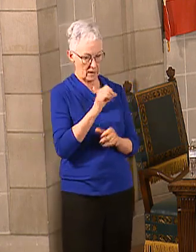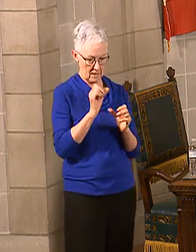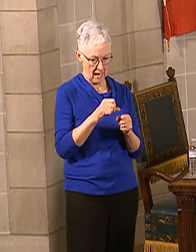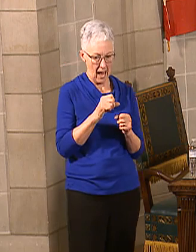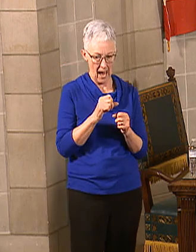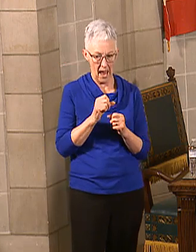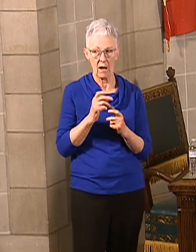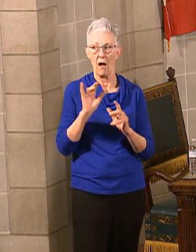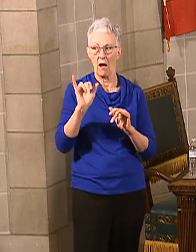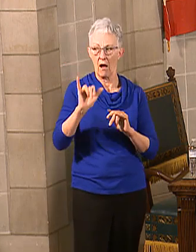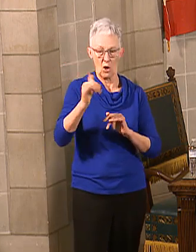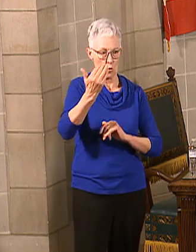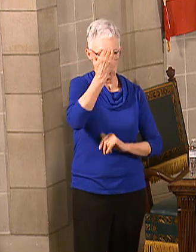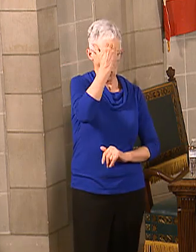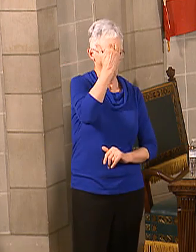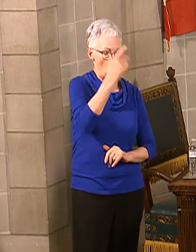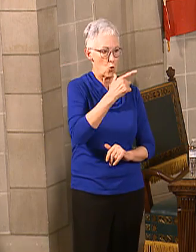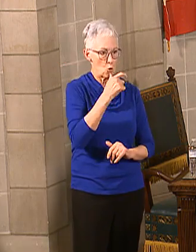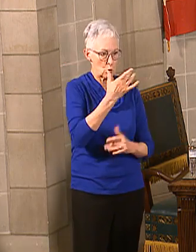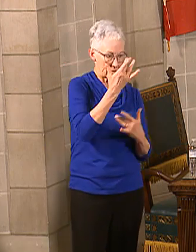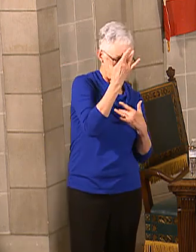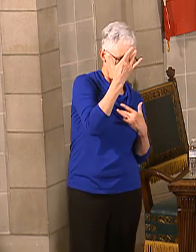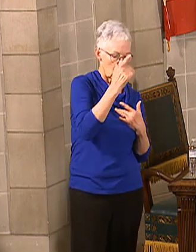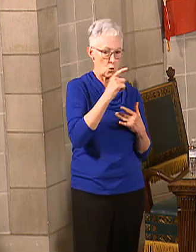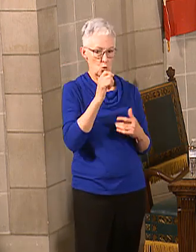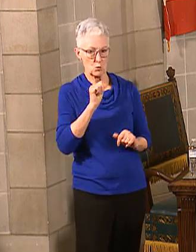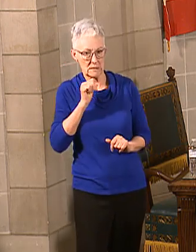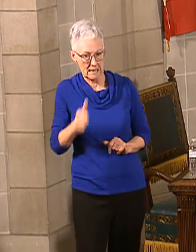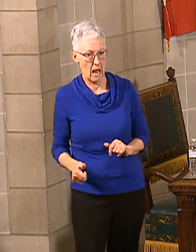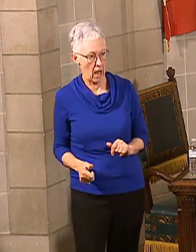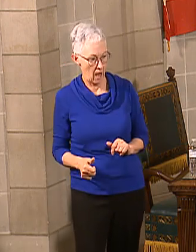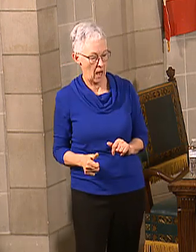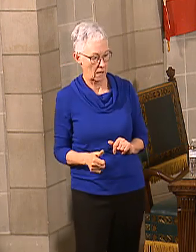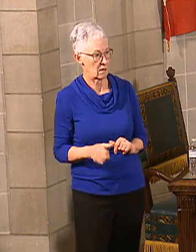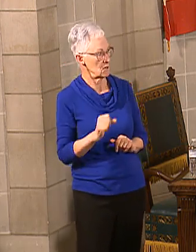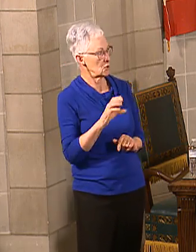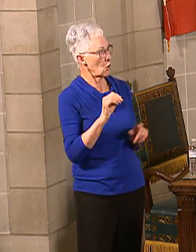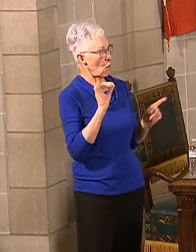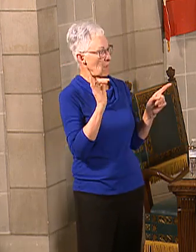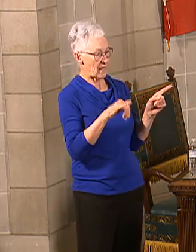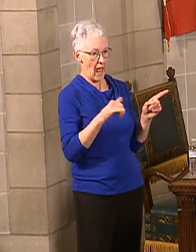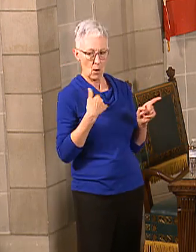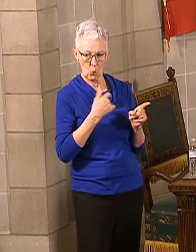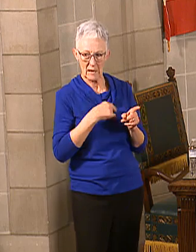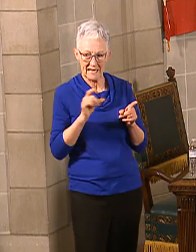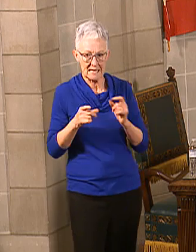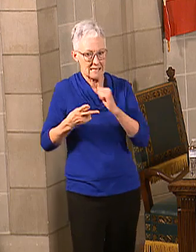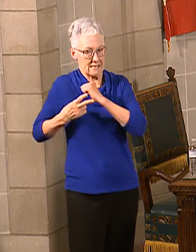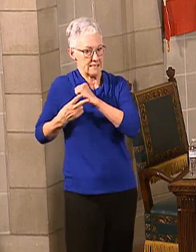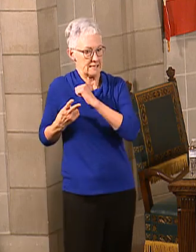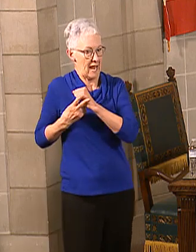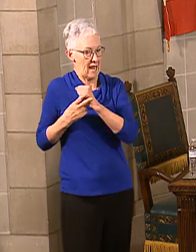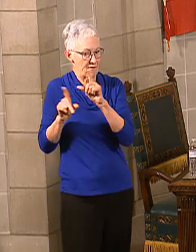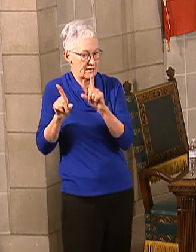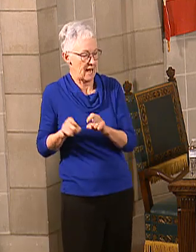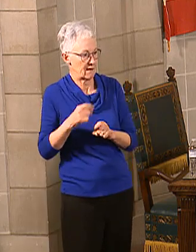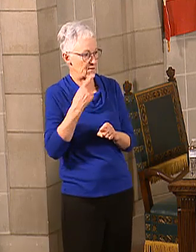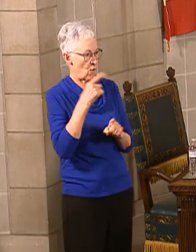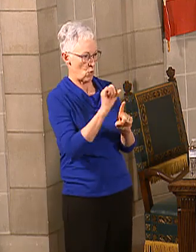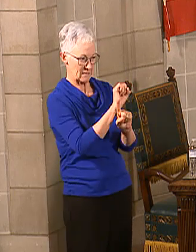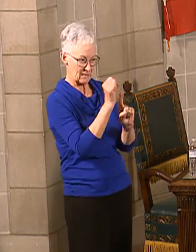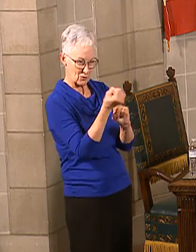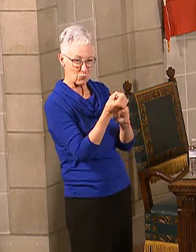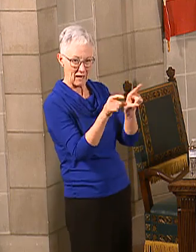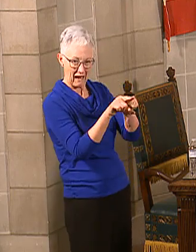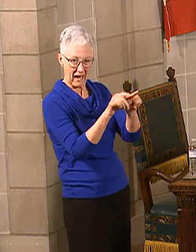workers. And again, that's one of the things that we want to make sure that we don't overwhelm what we're doing with regard to our testing, so we have that capacity when we have something like